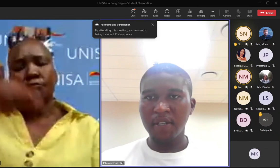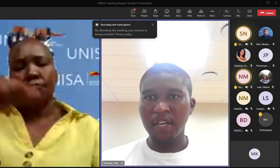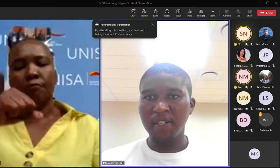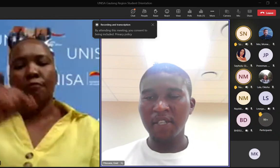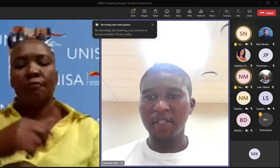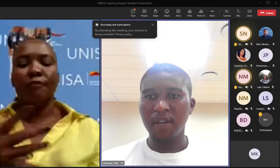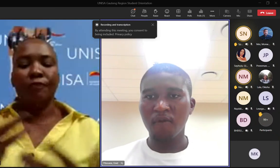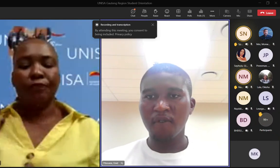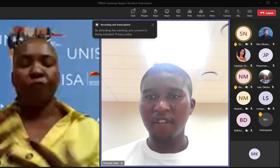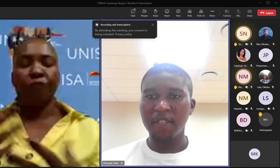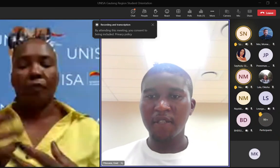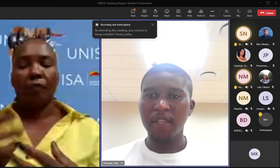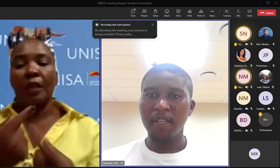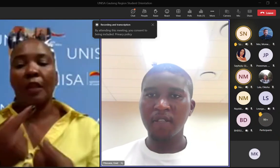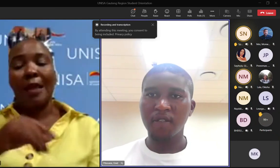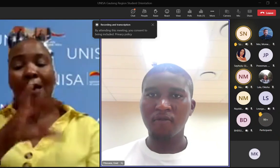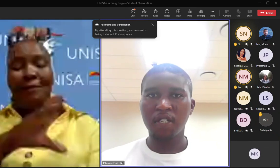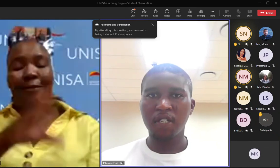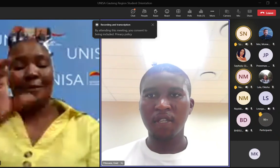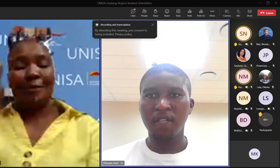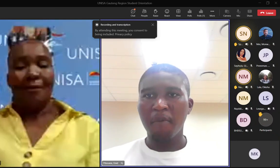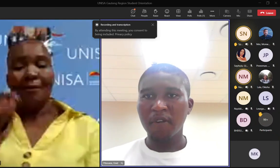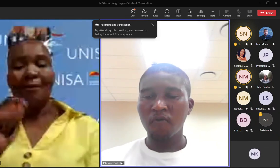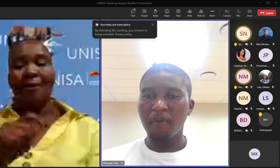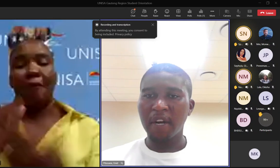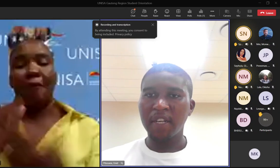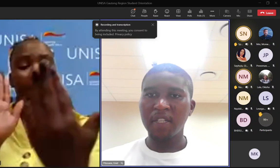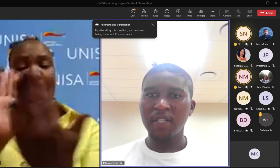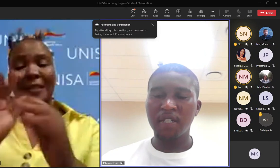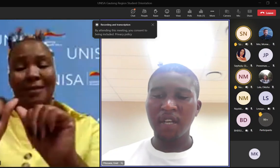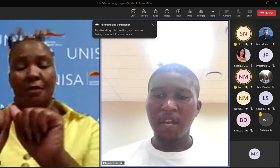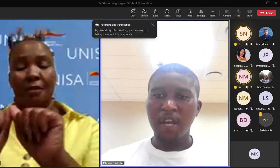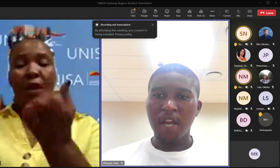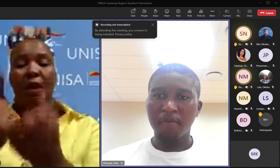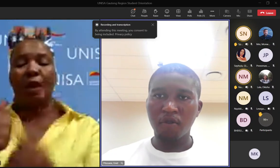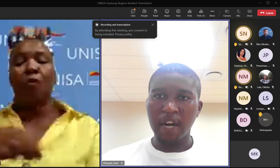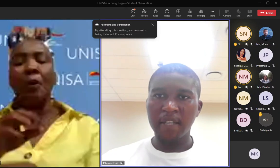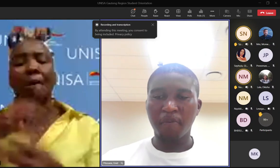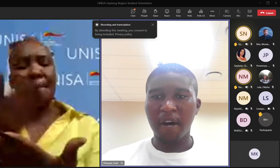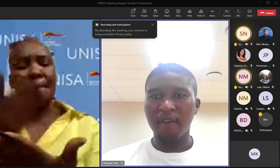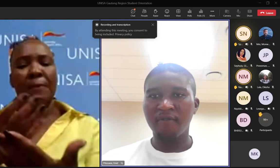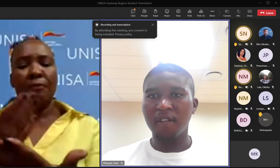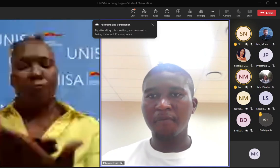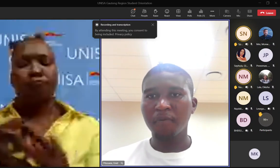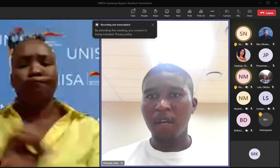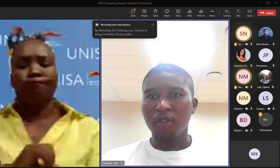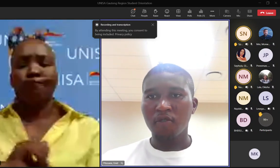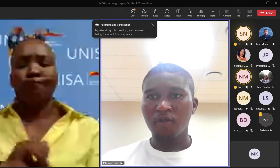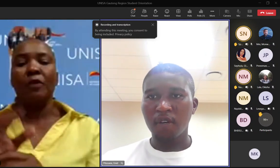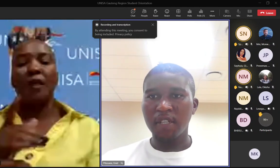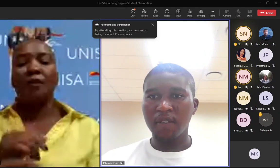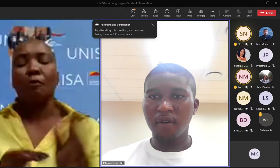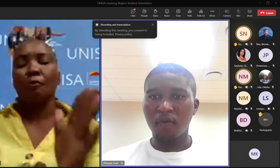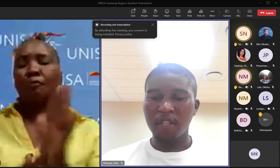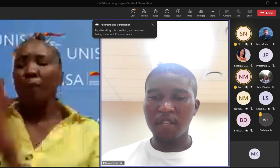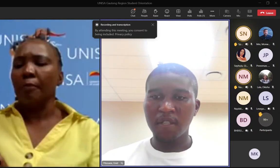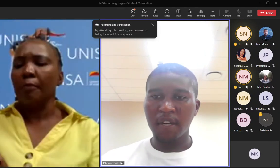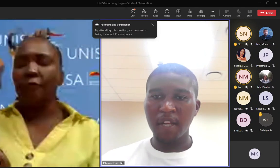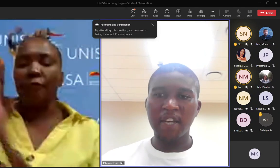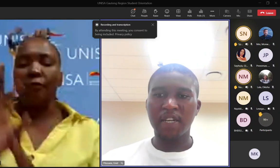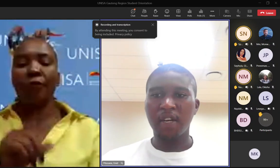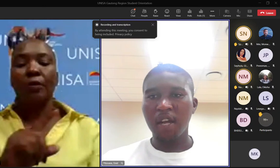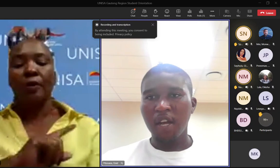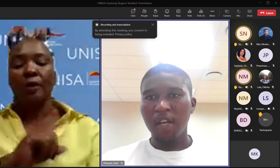some ICT challenges that were faced by the institutions but we managed to rise above them so it is